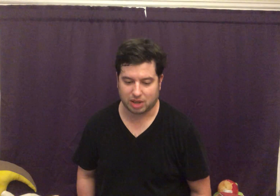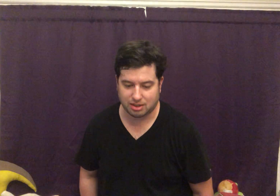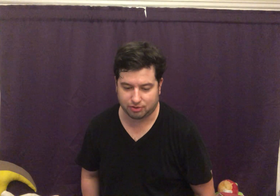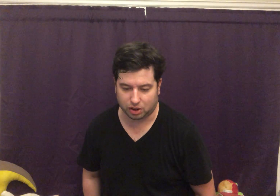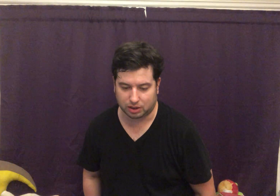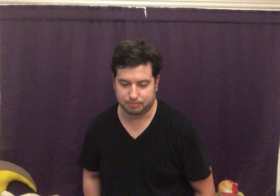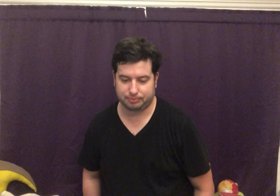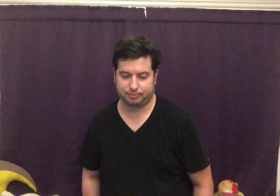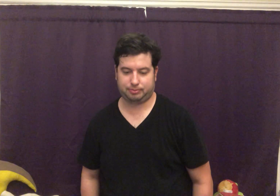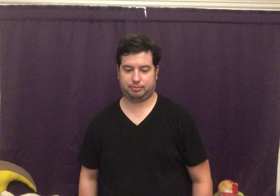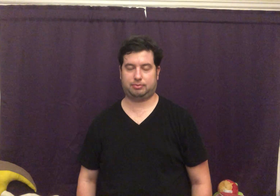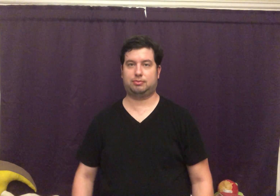Ungrateful.